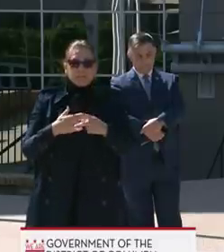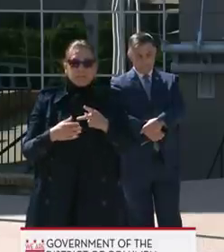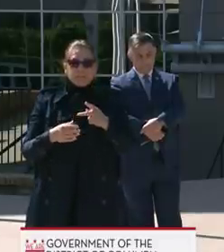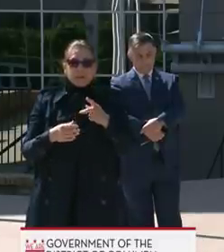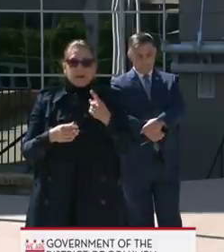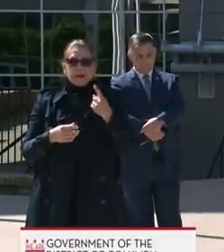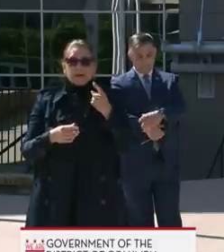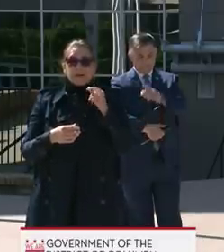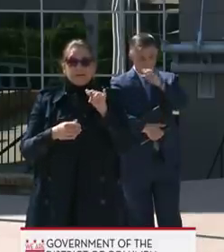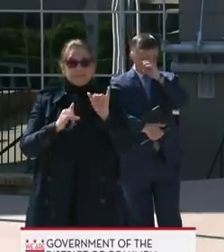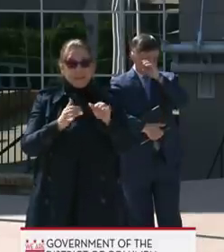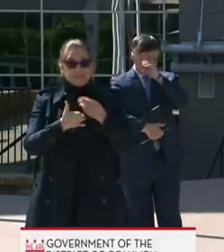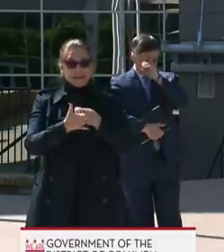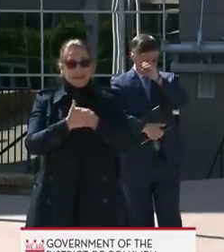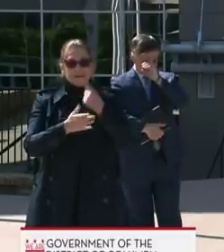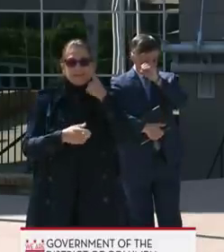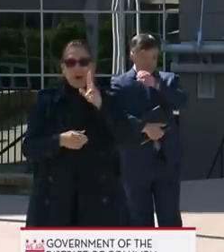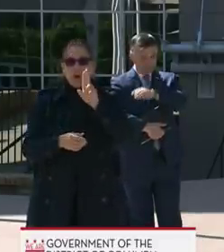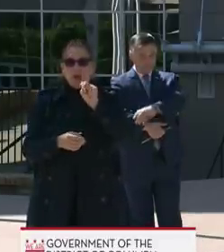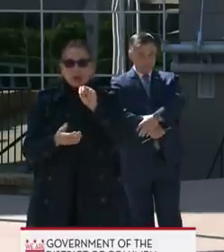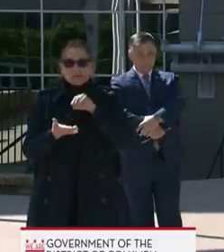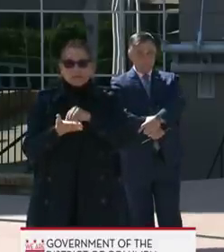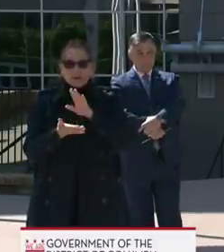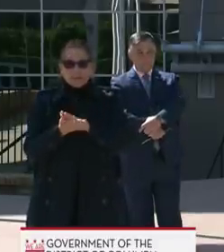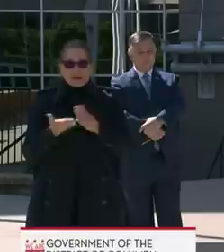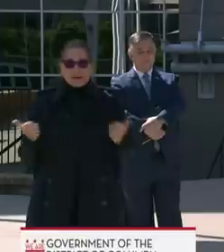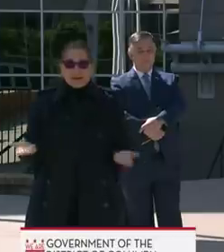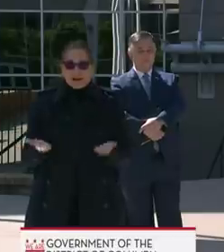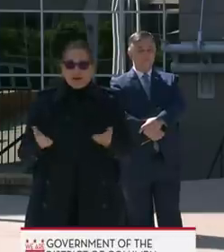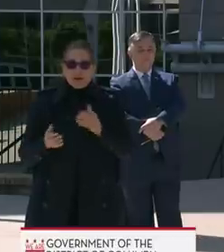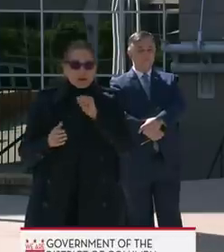primarily undocumented, and that had a estimated cost of $42 million.